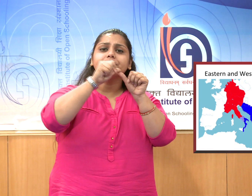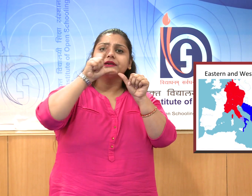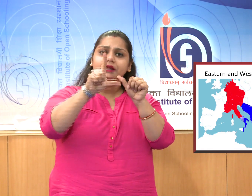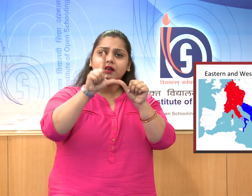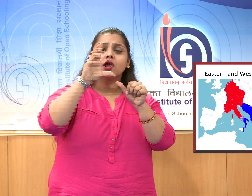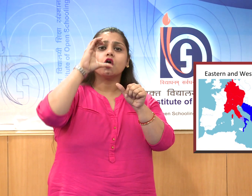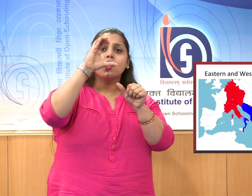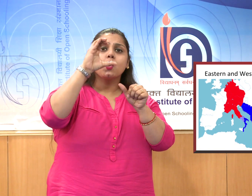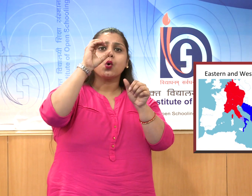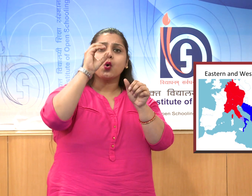Constantinople.